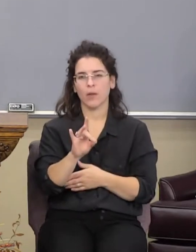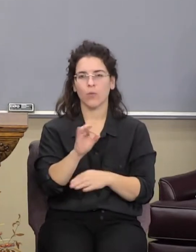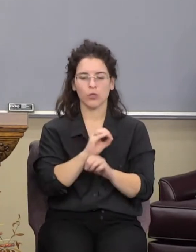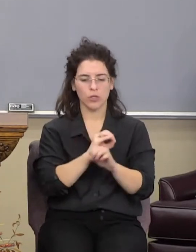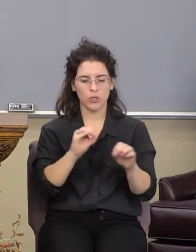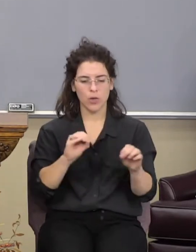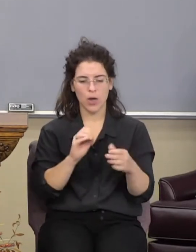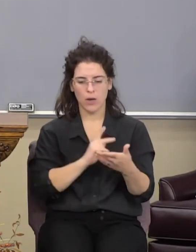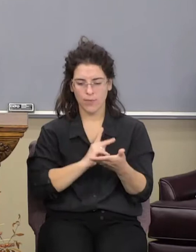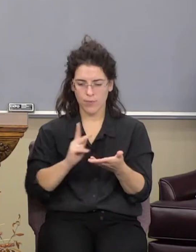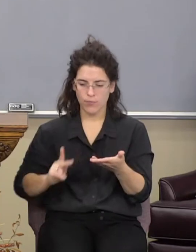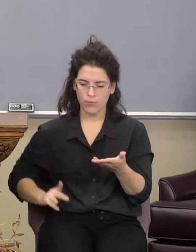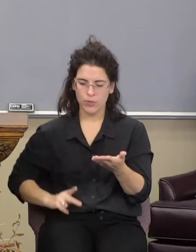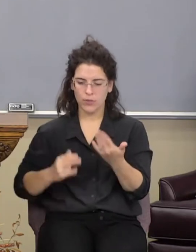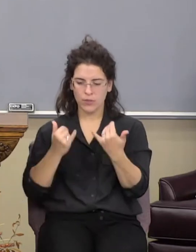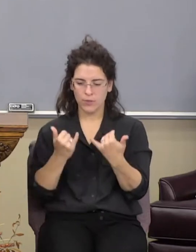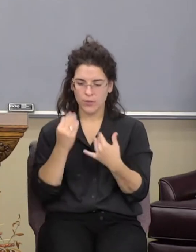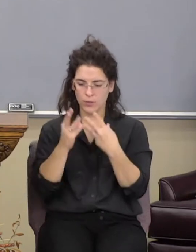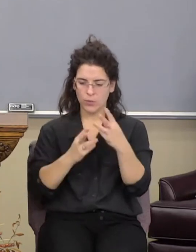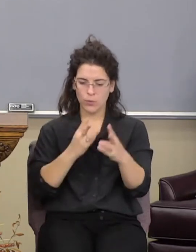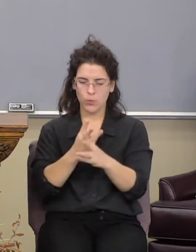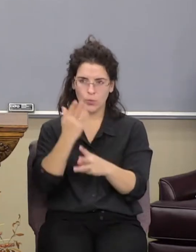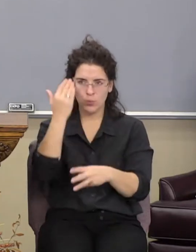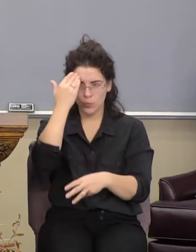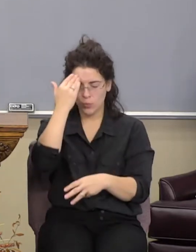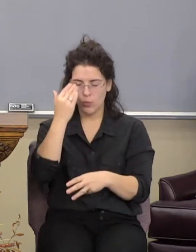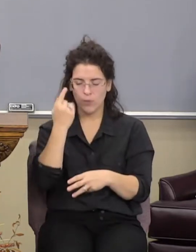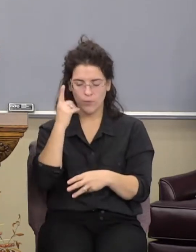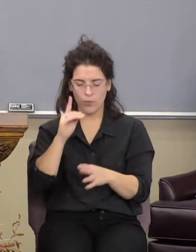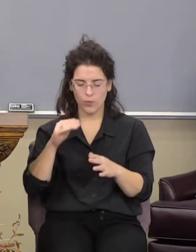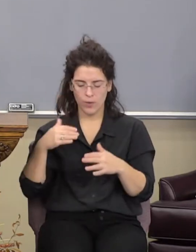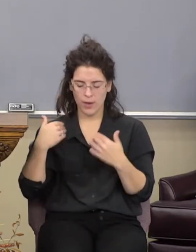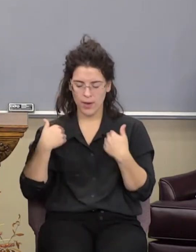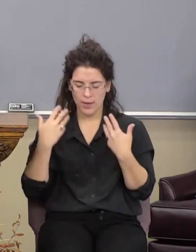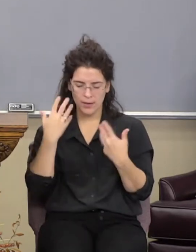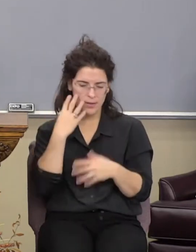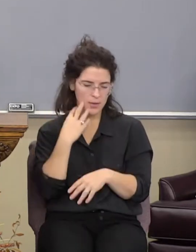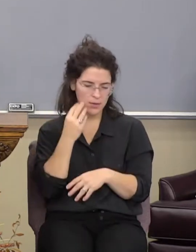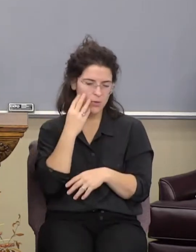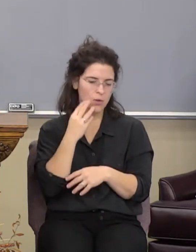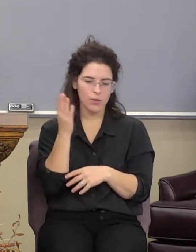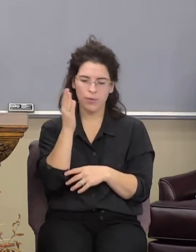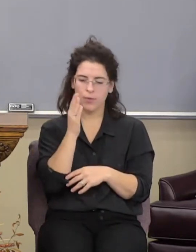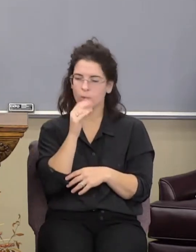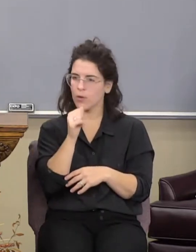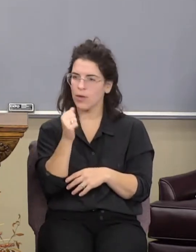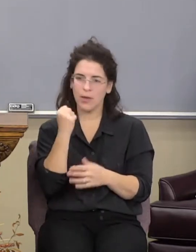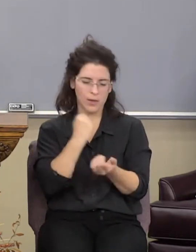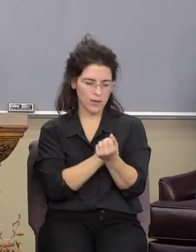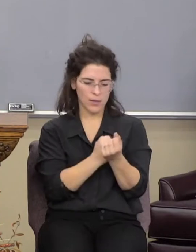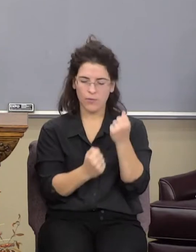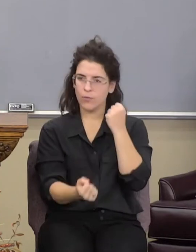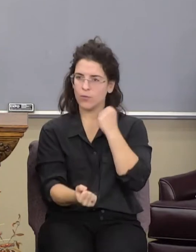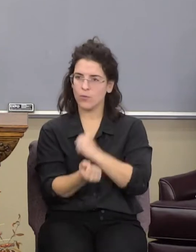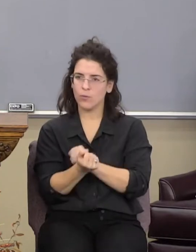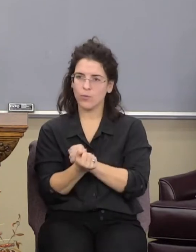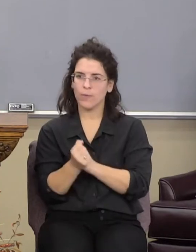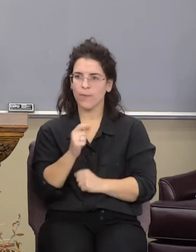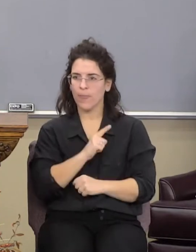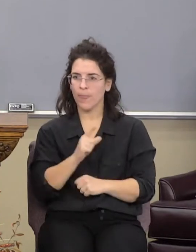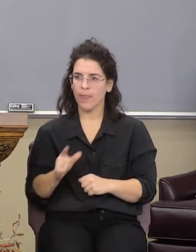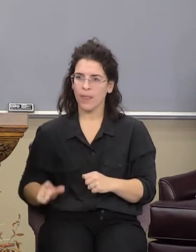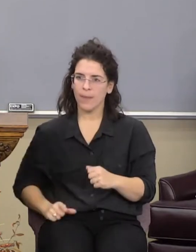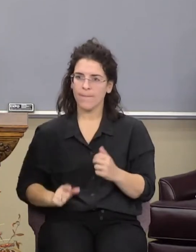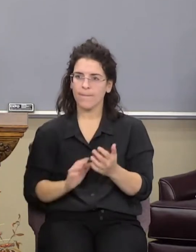none of the princes of this world knew, for had they known it, they would not have crucified the